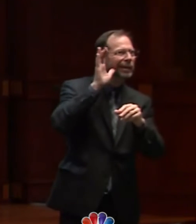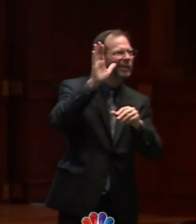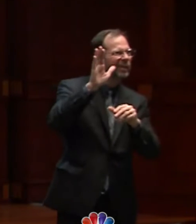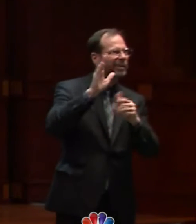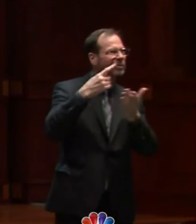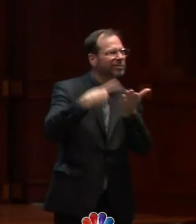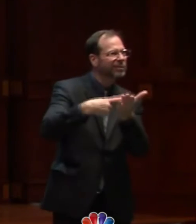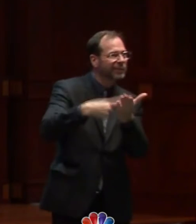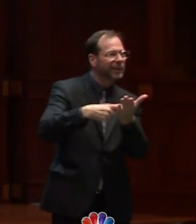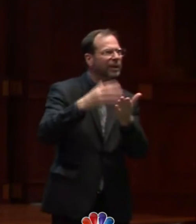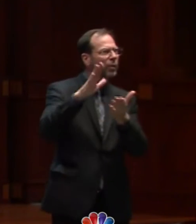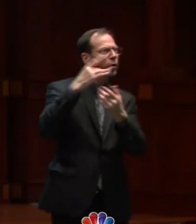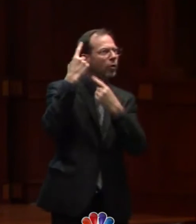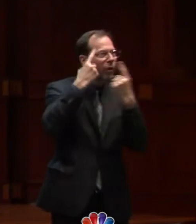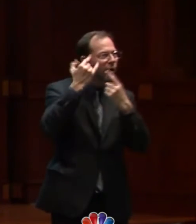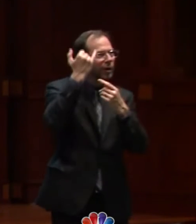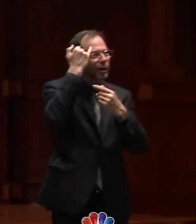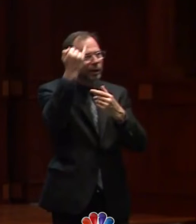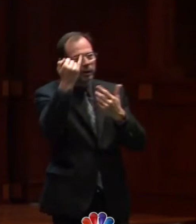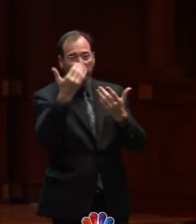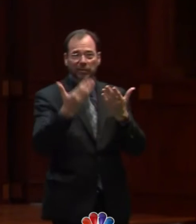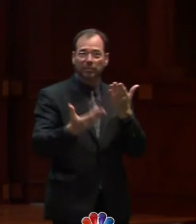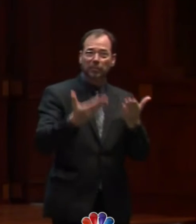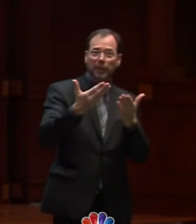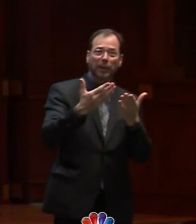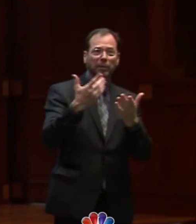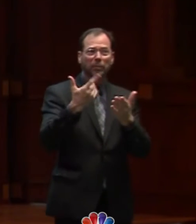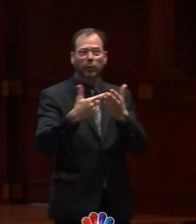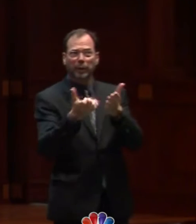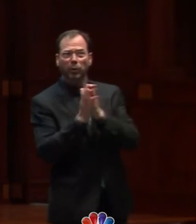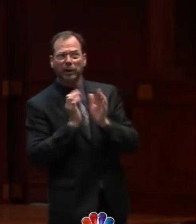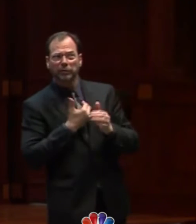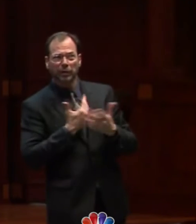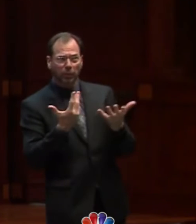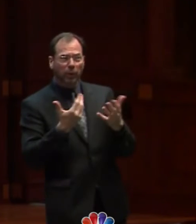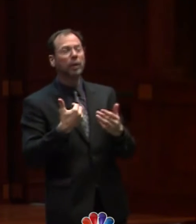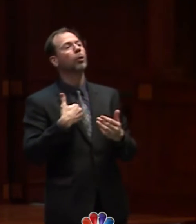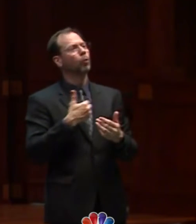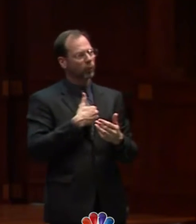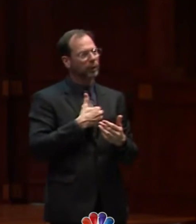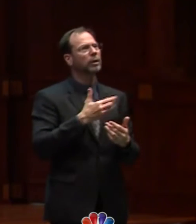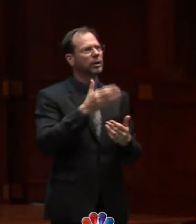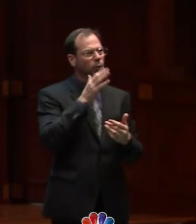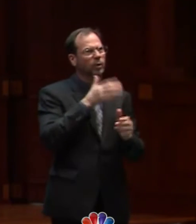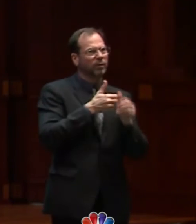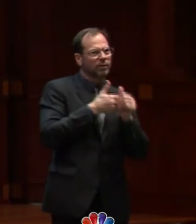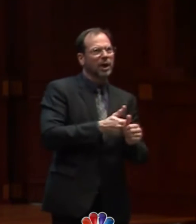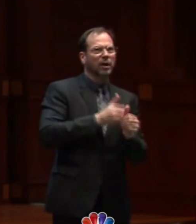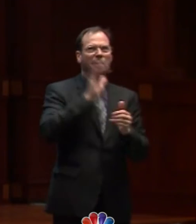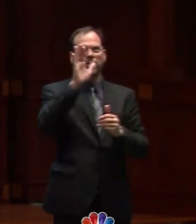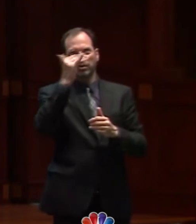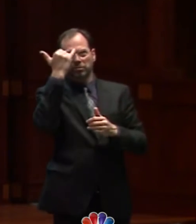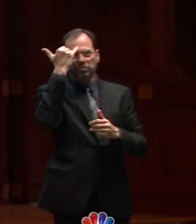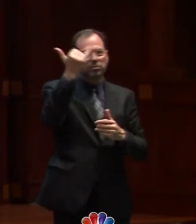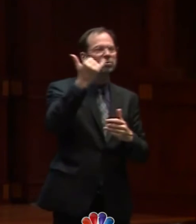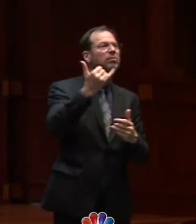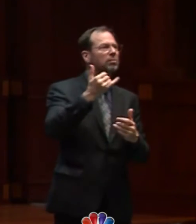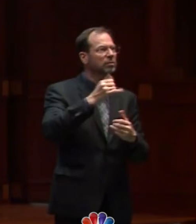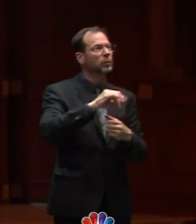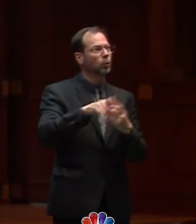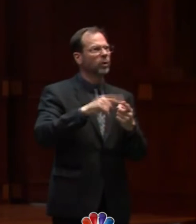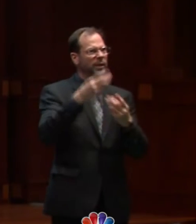that conversation, about what their thoughts are, what maybe their requests are. And we'll respond to their requests or thoughts at the time